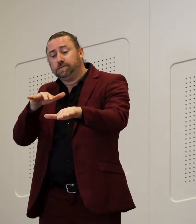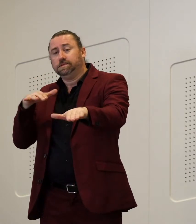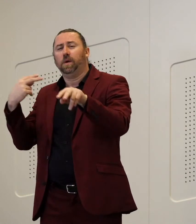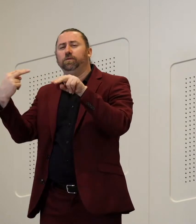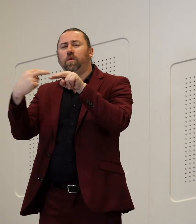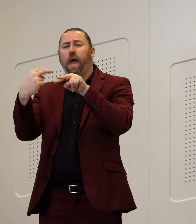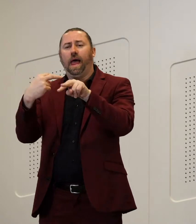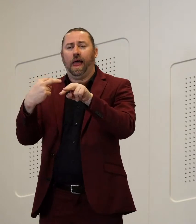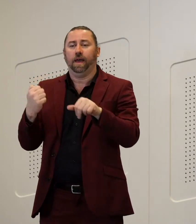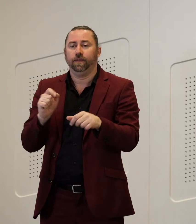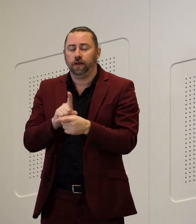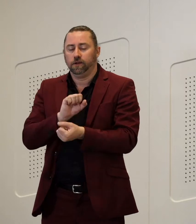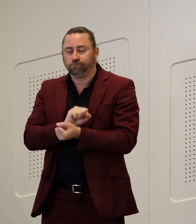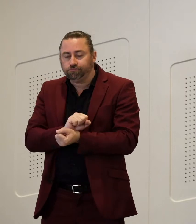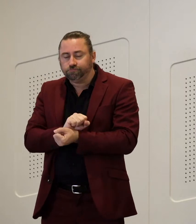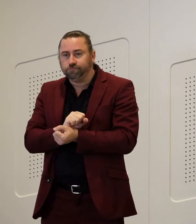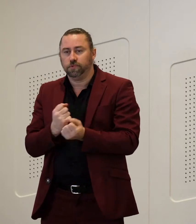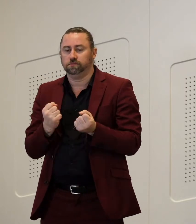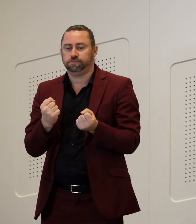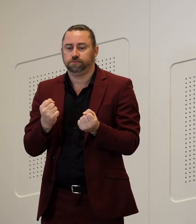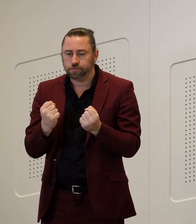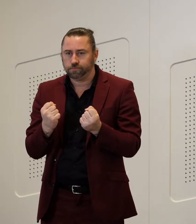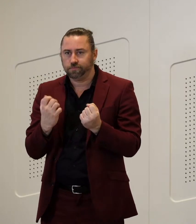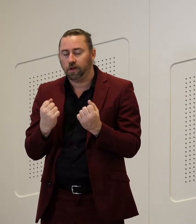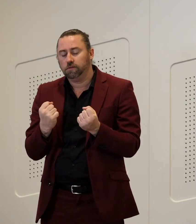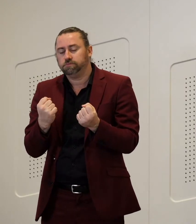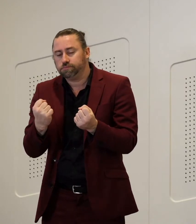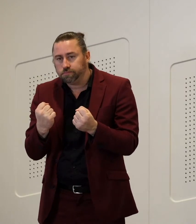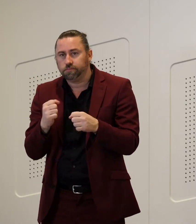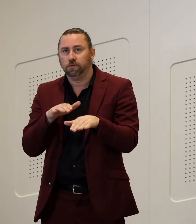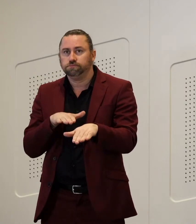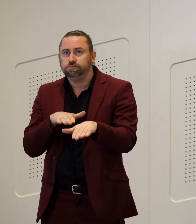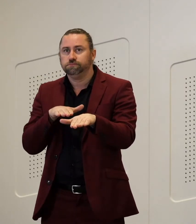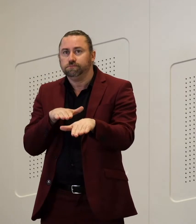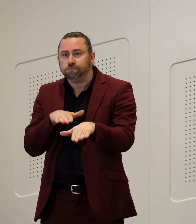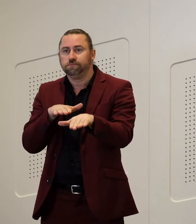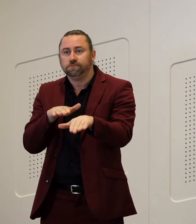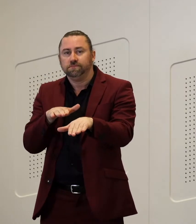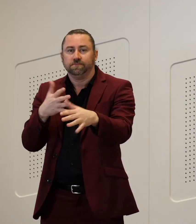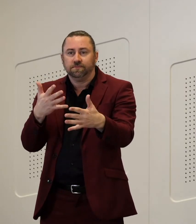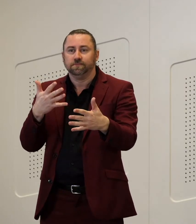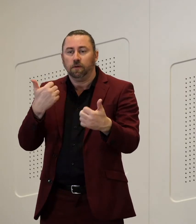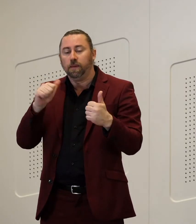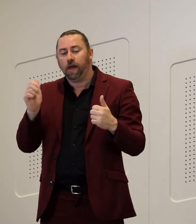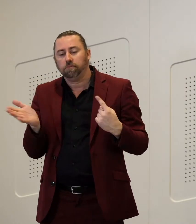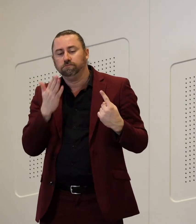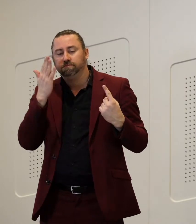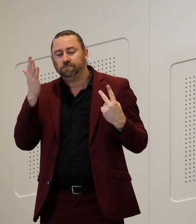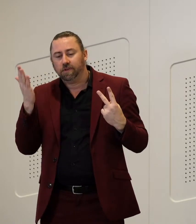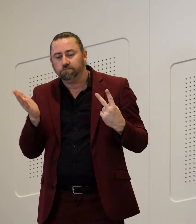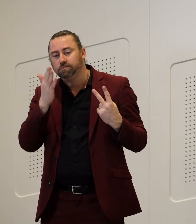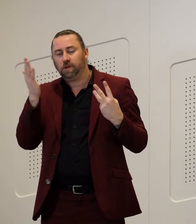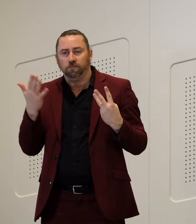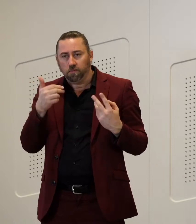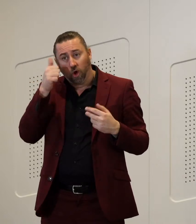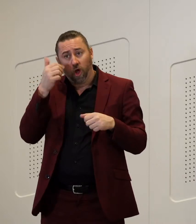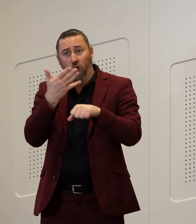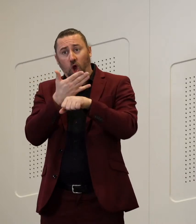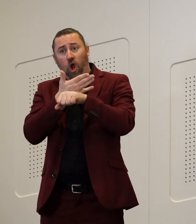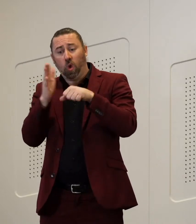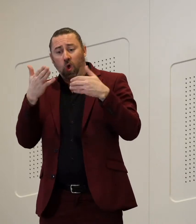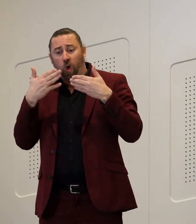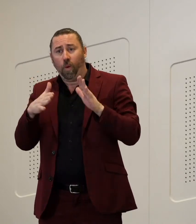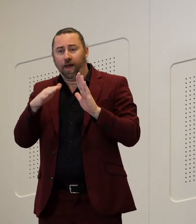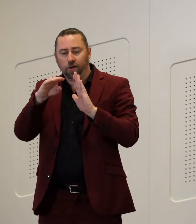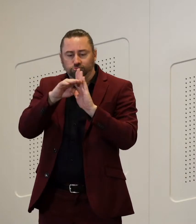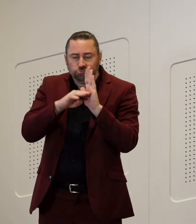are backups. That will continue. We always know that as we get through this and people get used to the new system, and there has been changes to the border direction,